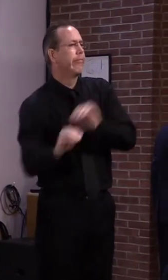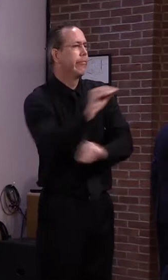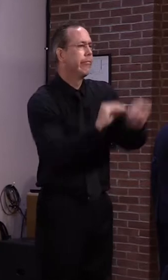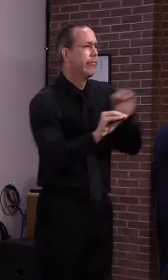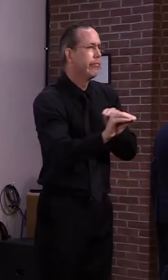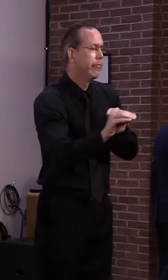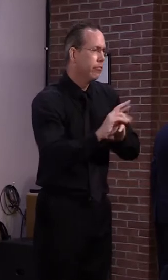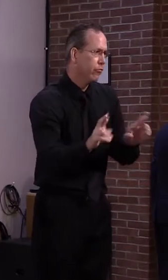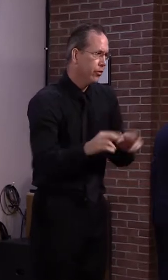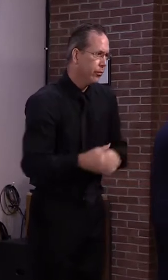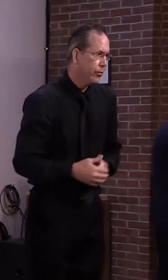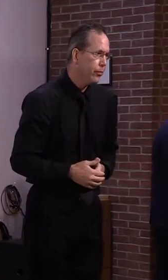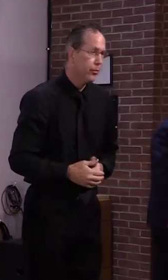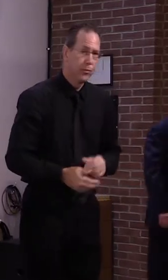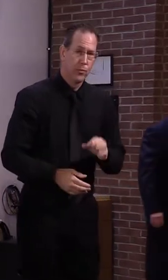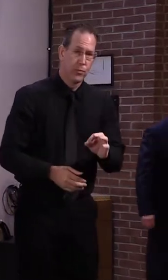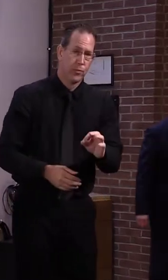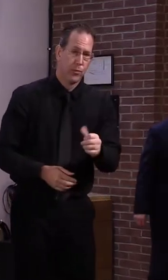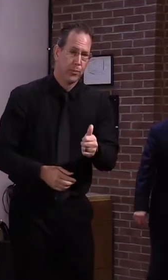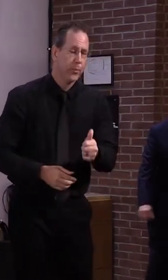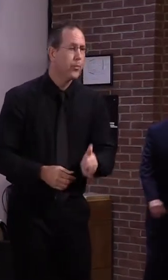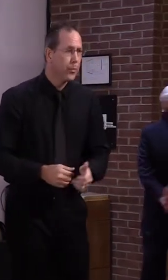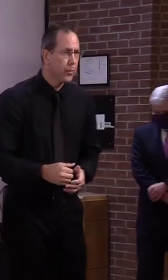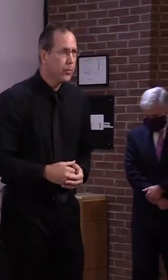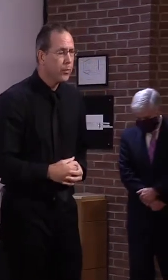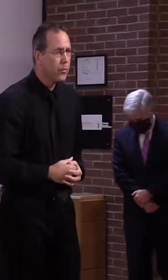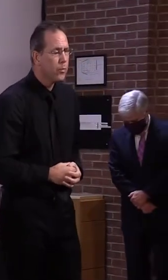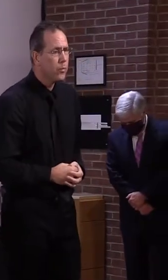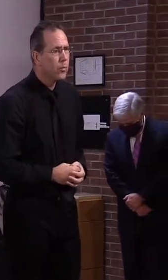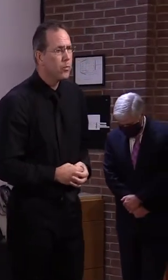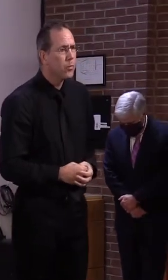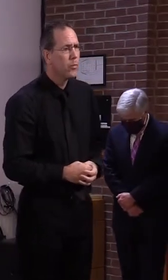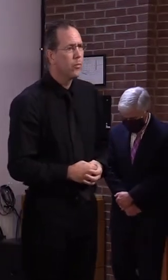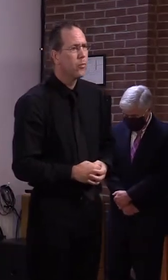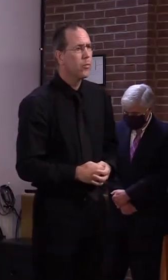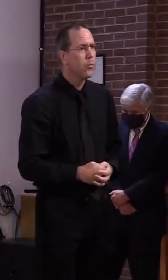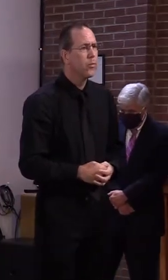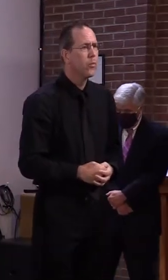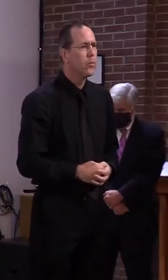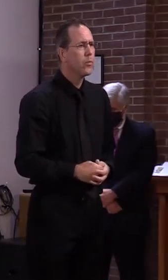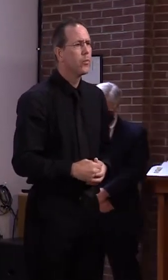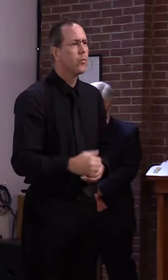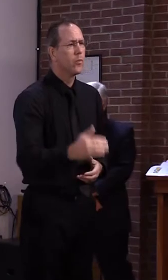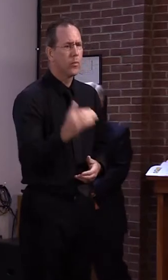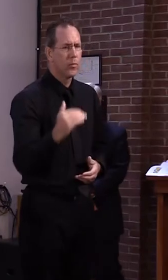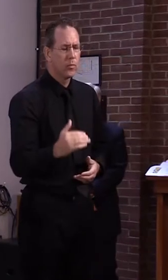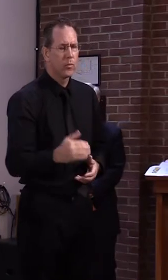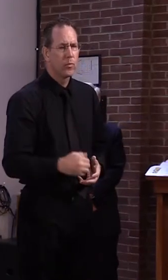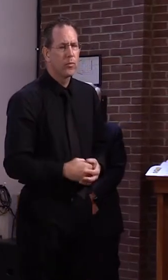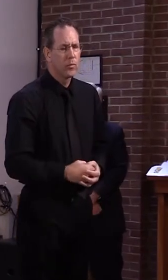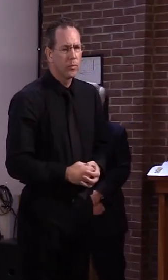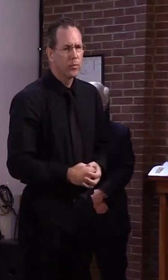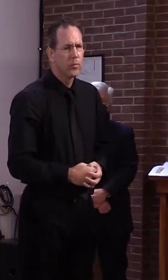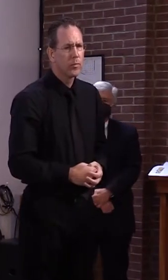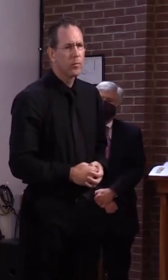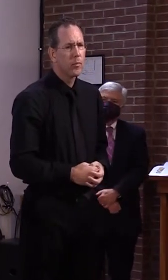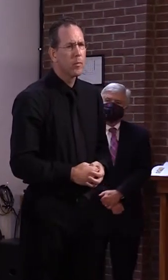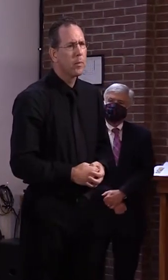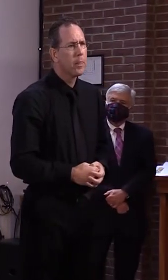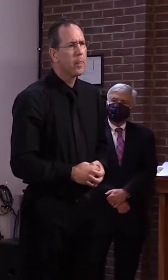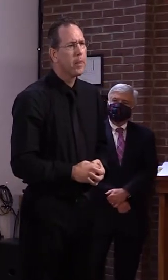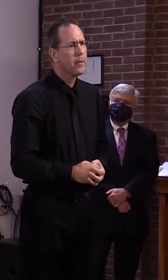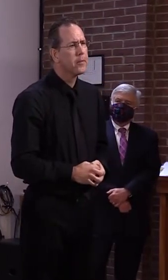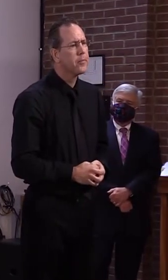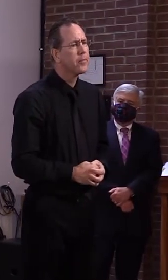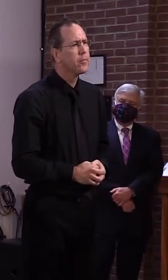All right, thank you. Tim, Vermont Business Magazine. Hi, Governor. I have a question about the spigot, but I